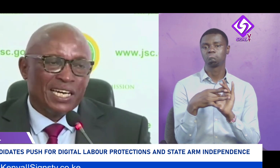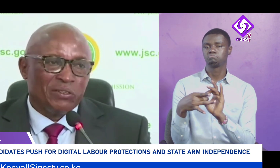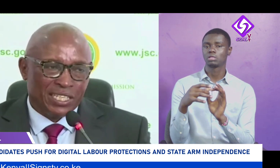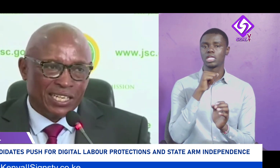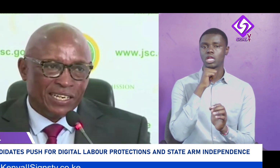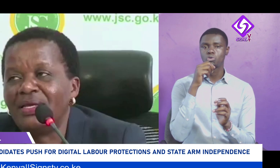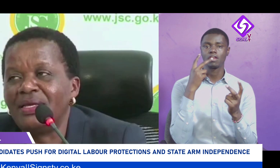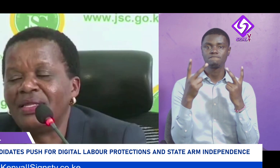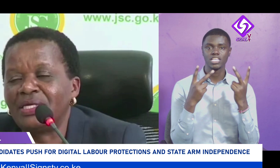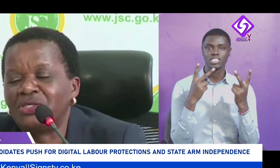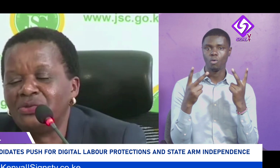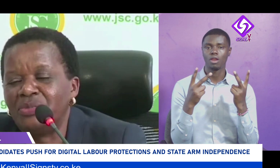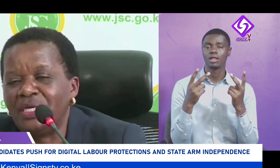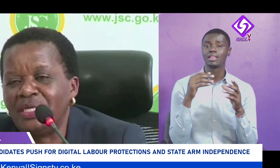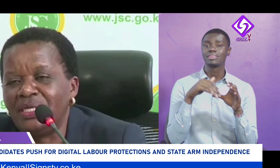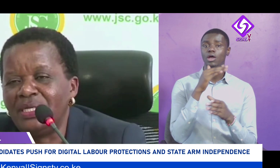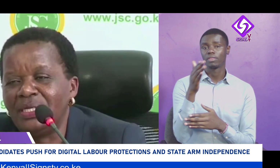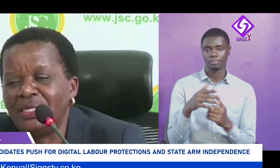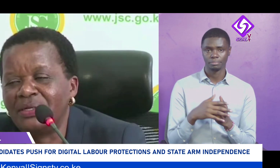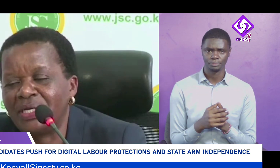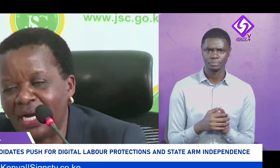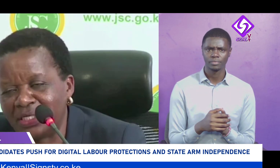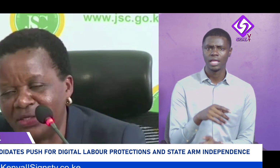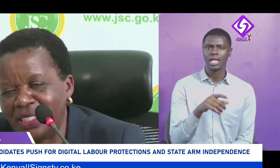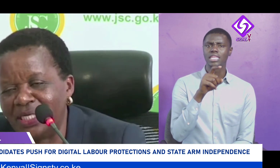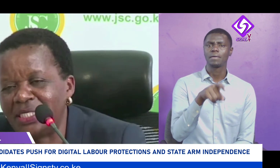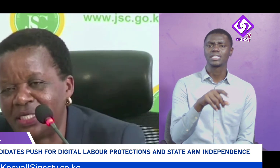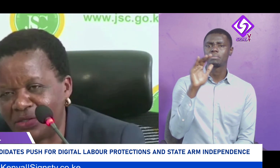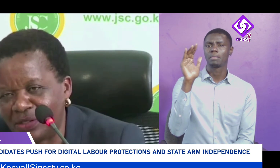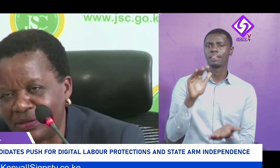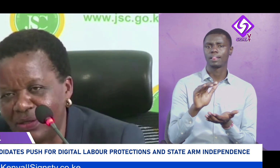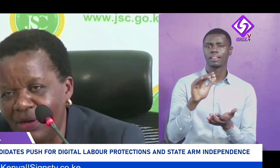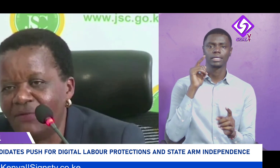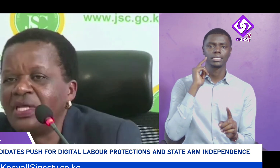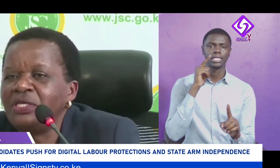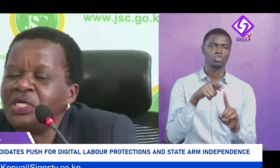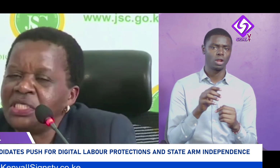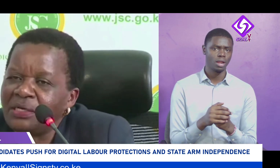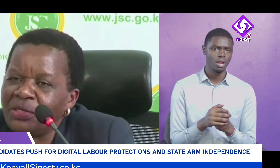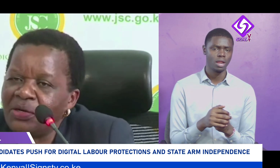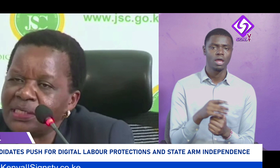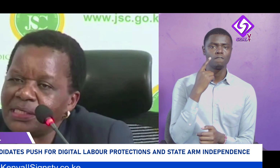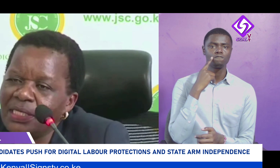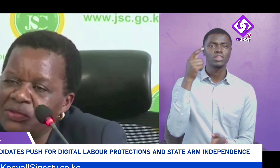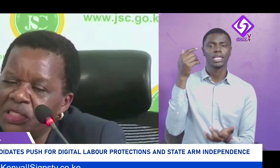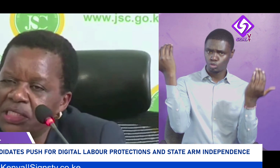out there. There should be reduction in tension. For the judiciary, because the judiciary